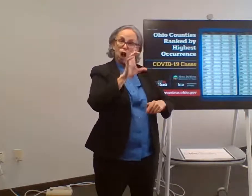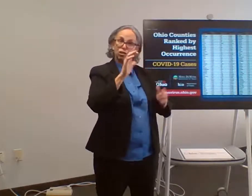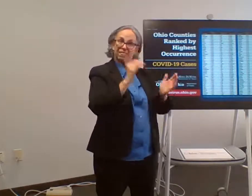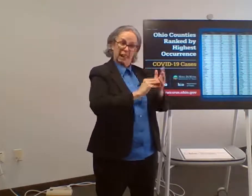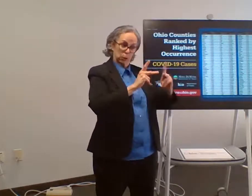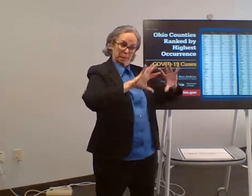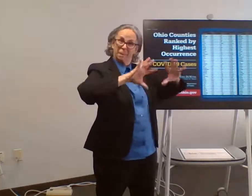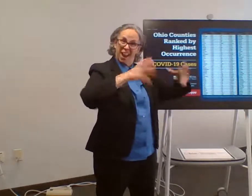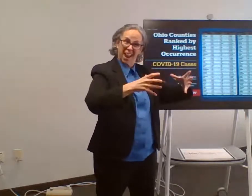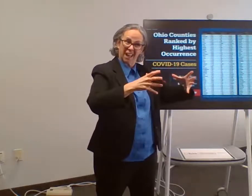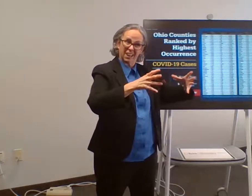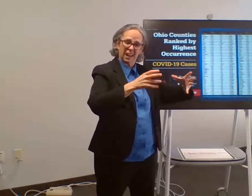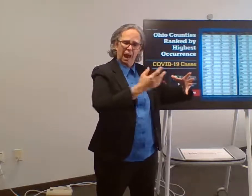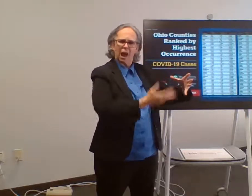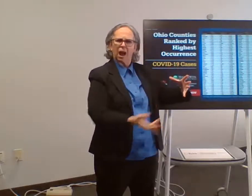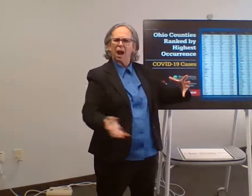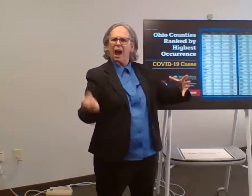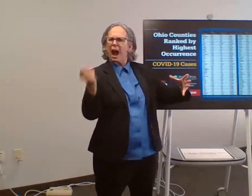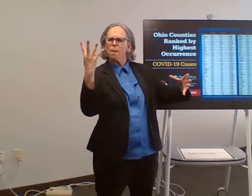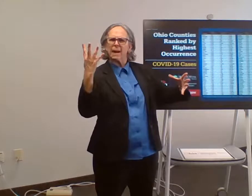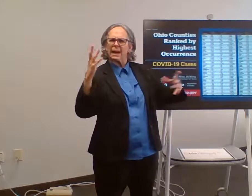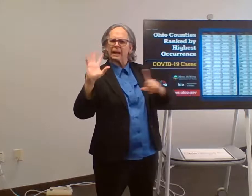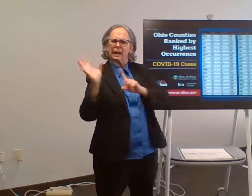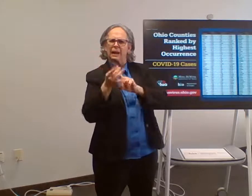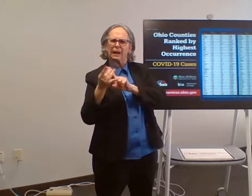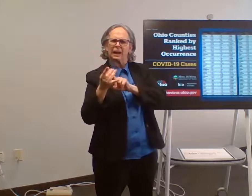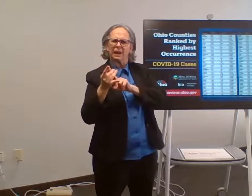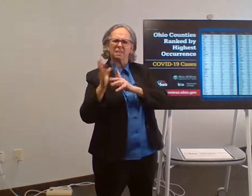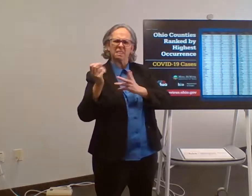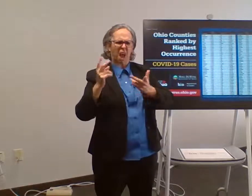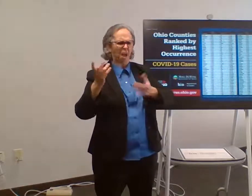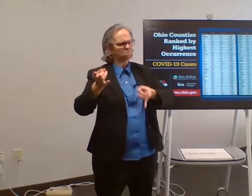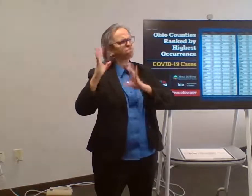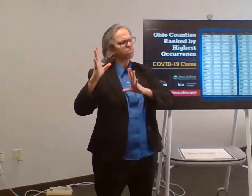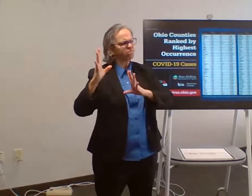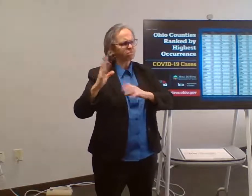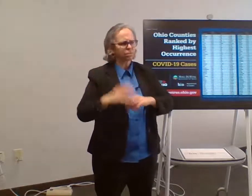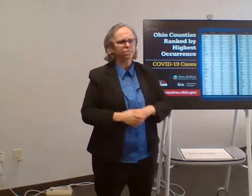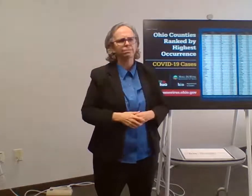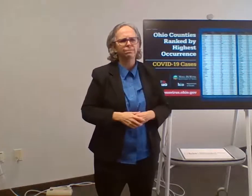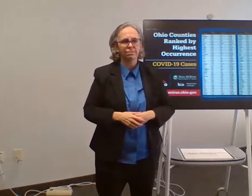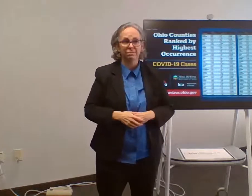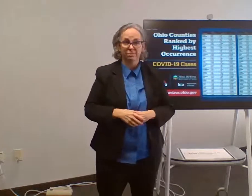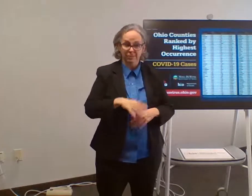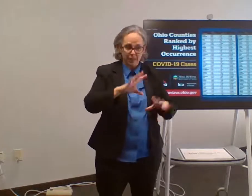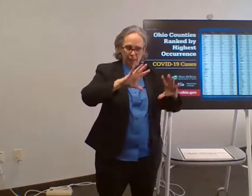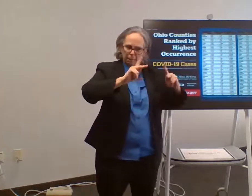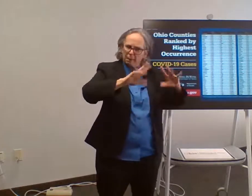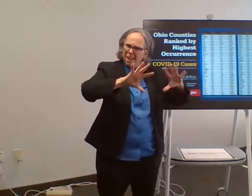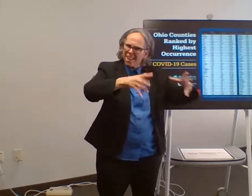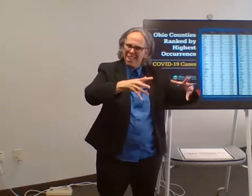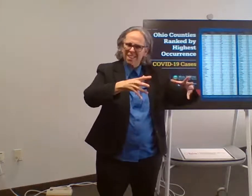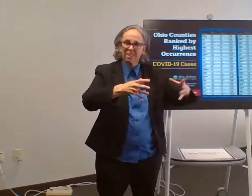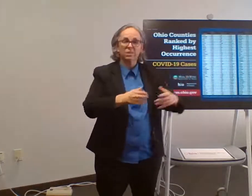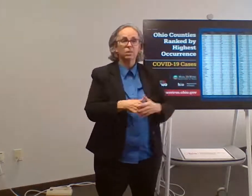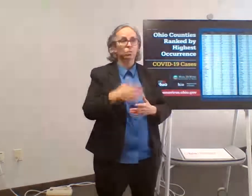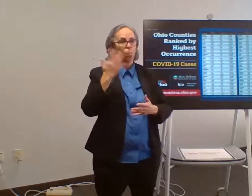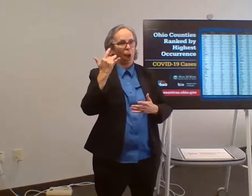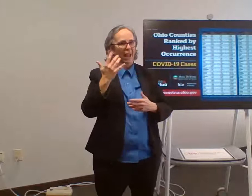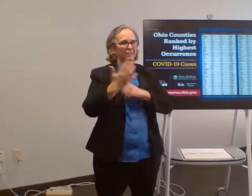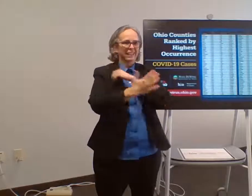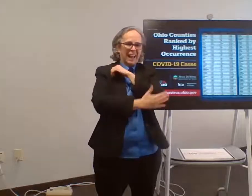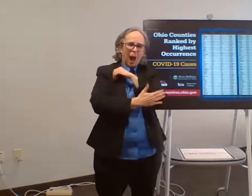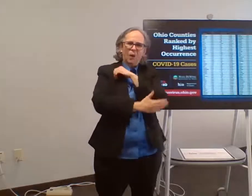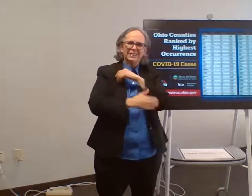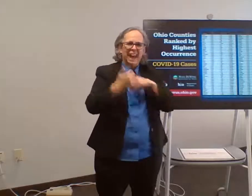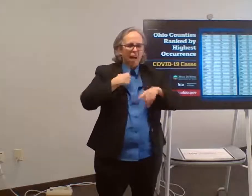this, we're trying to compare apples to apples and trying to adjust, and we do adjust for